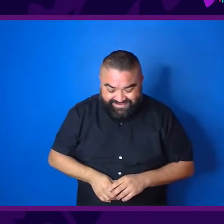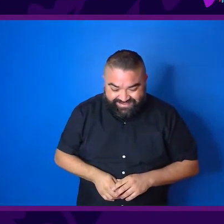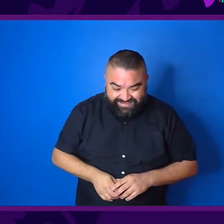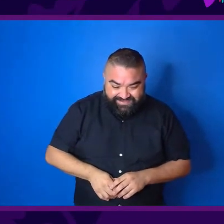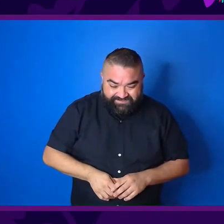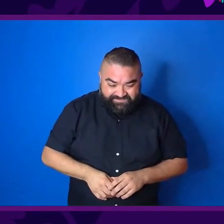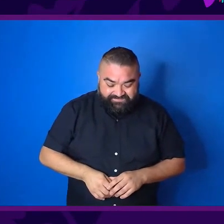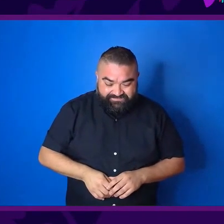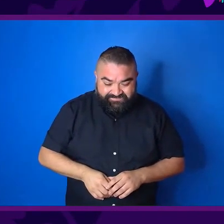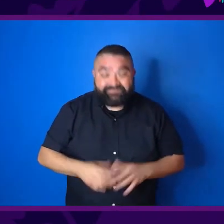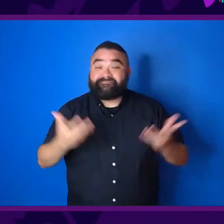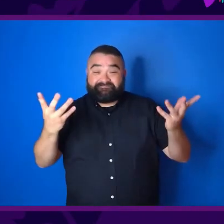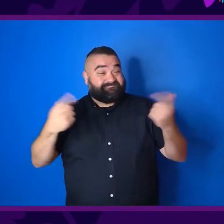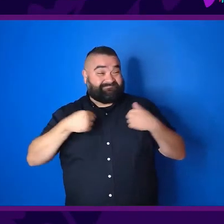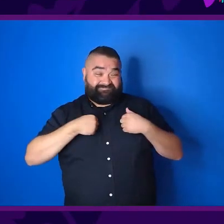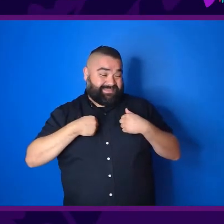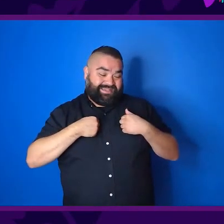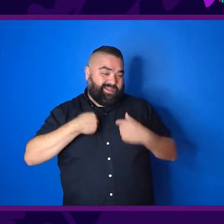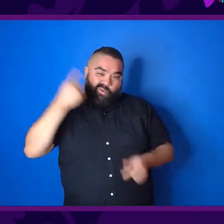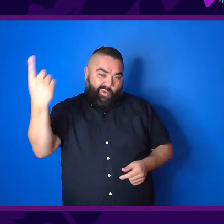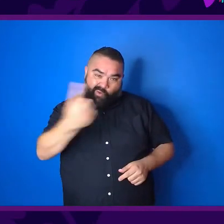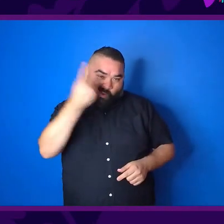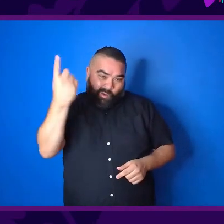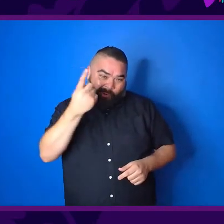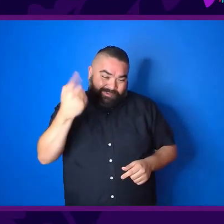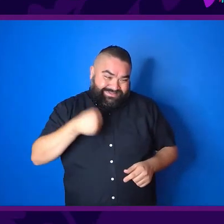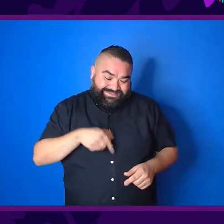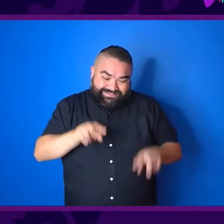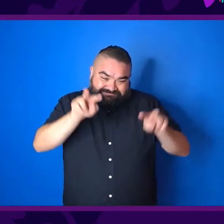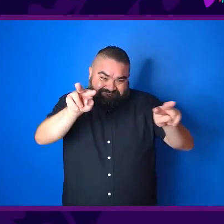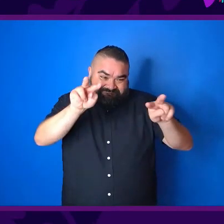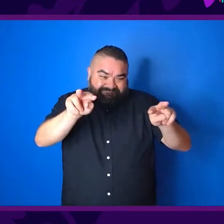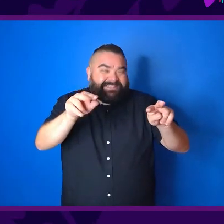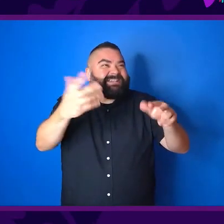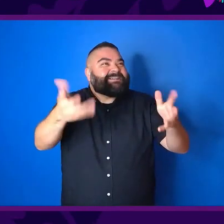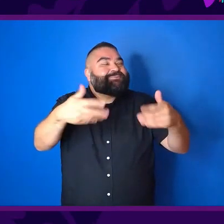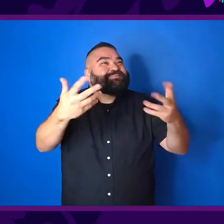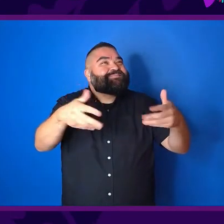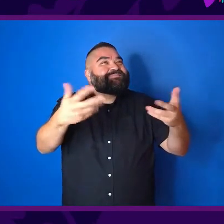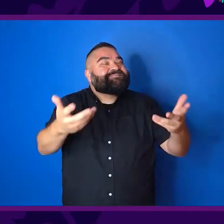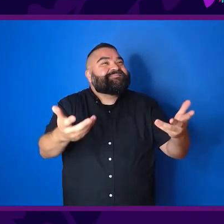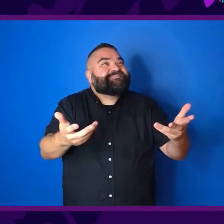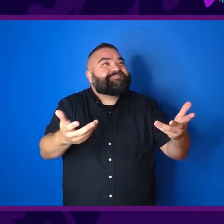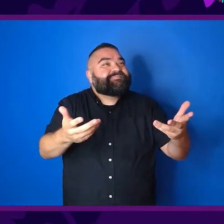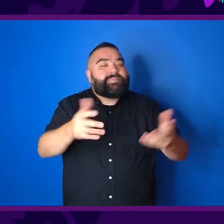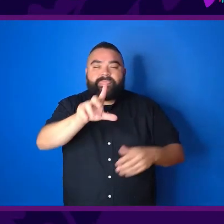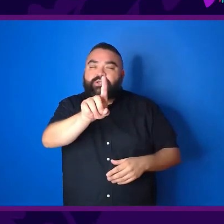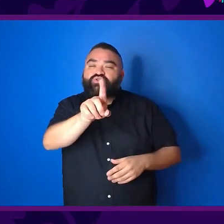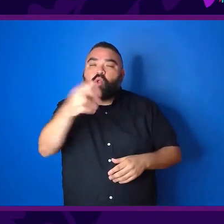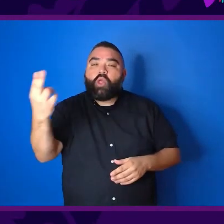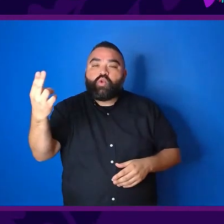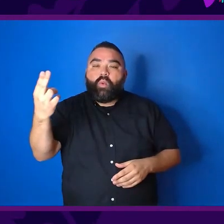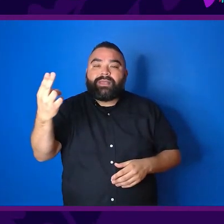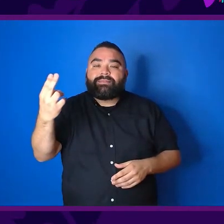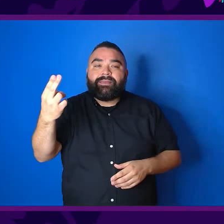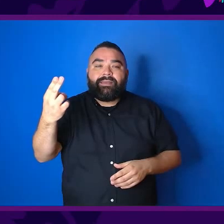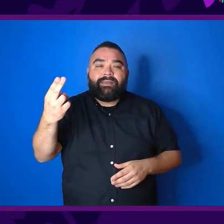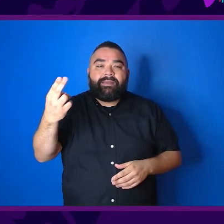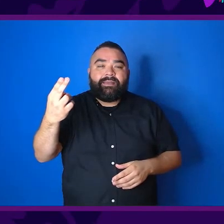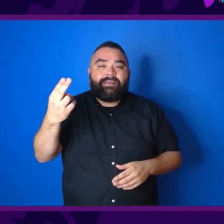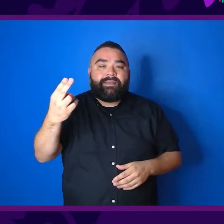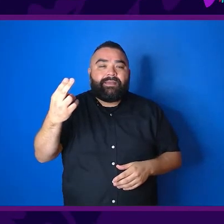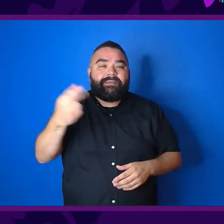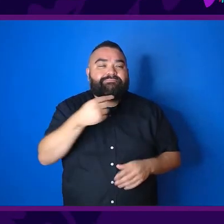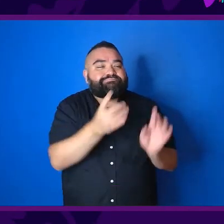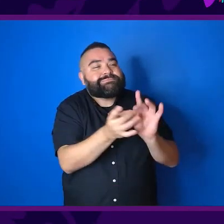I'm always watching what Dolores, Miss Huerta would say. And